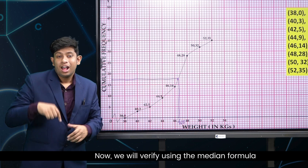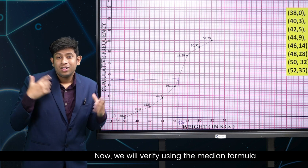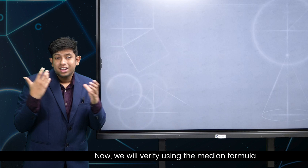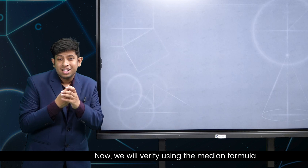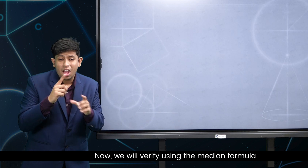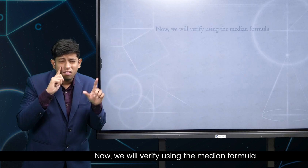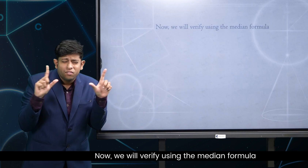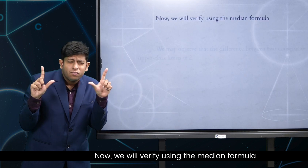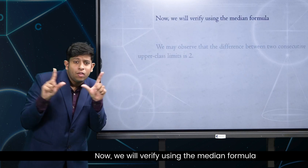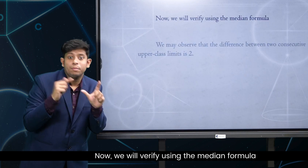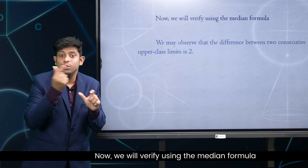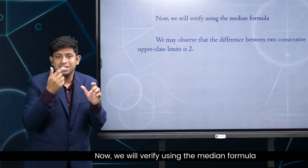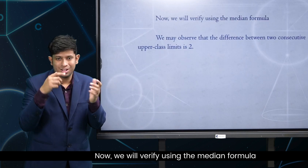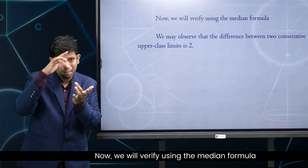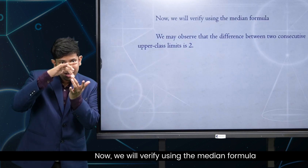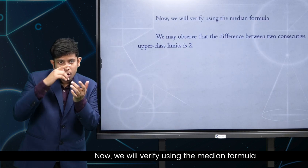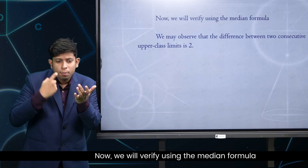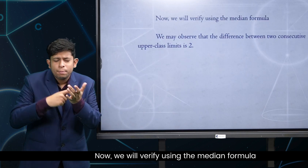Now we will verify using the median formula.